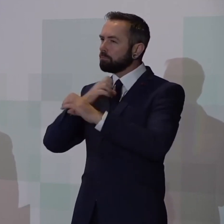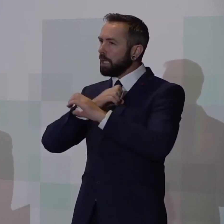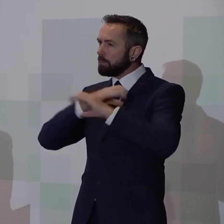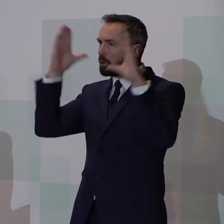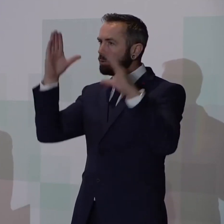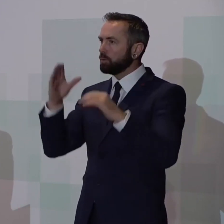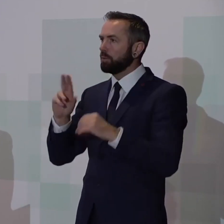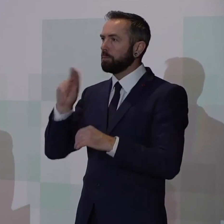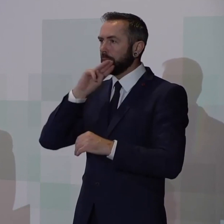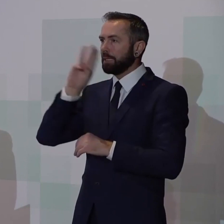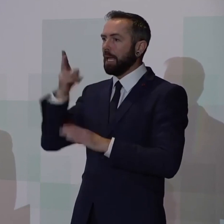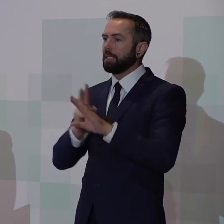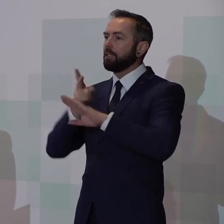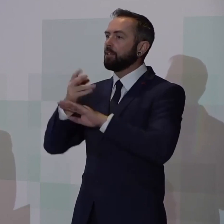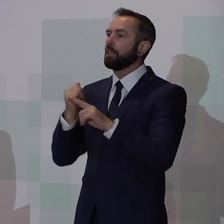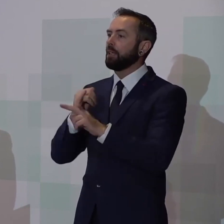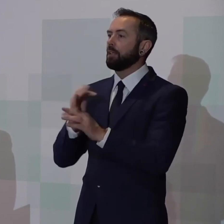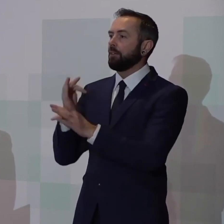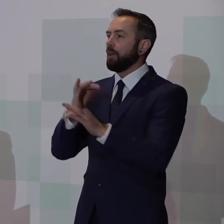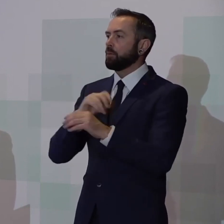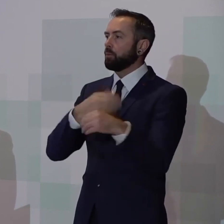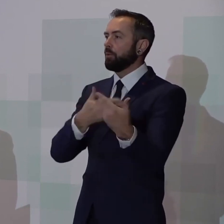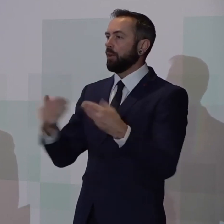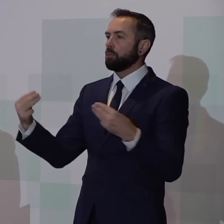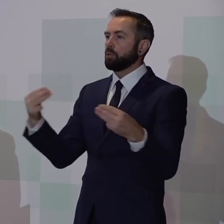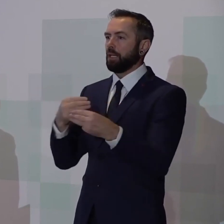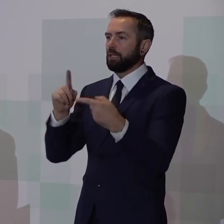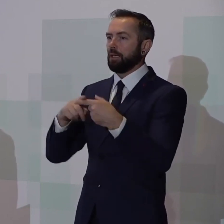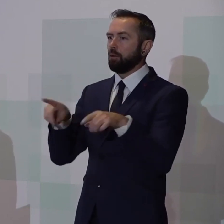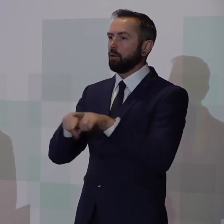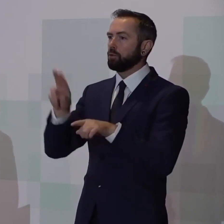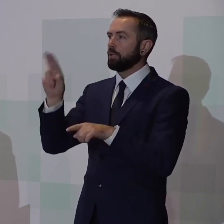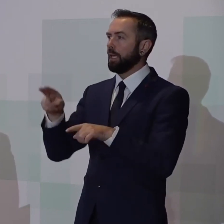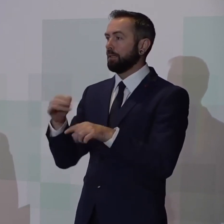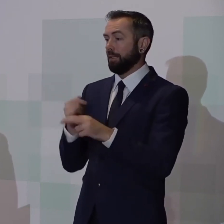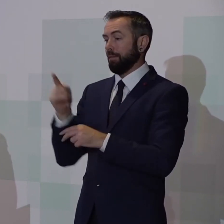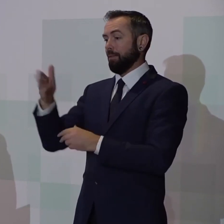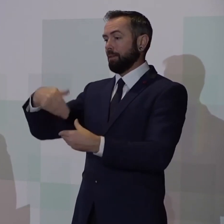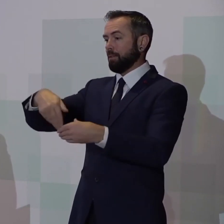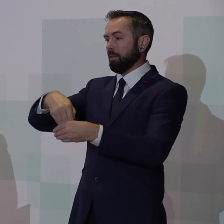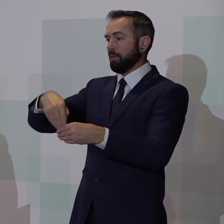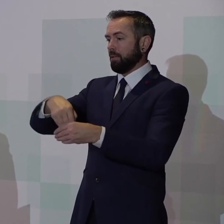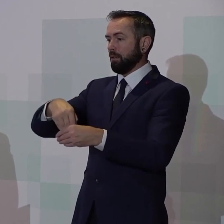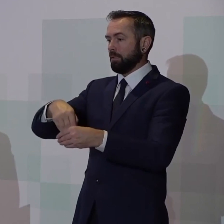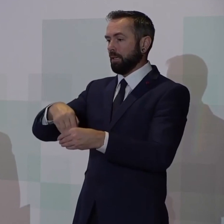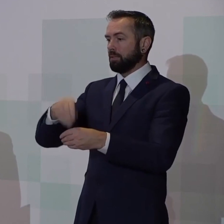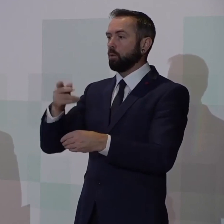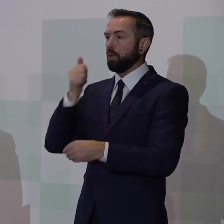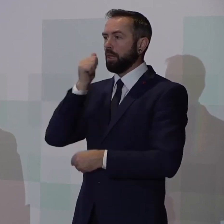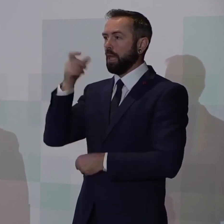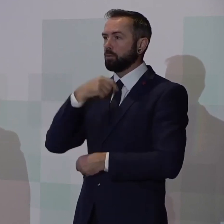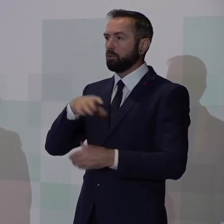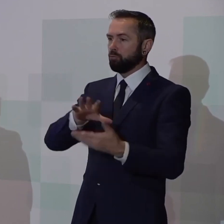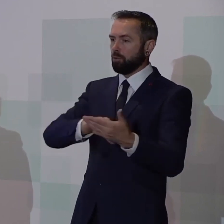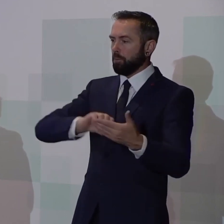we can intervene in the family to provide protection, and we can also, in that context, it was permissible to remove the